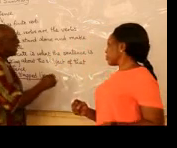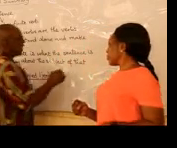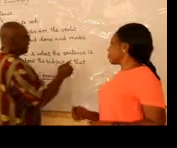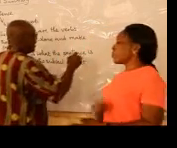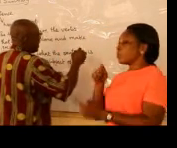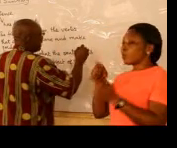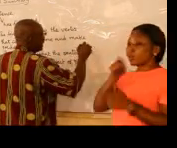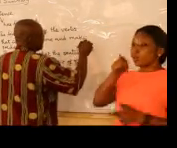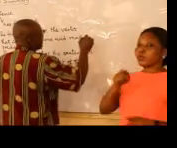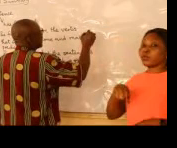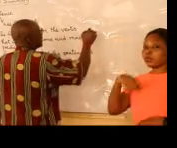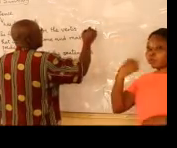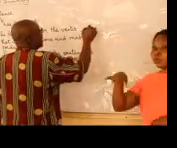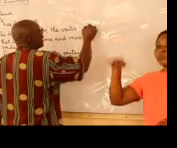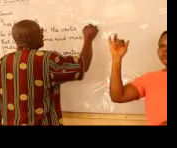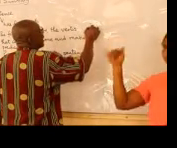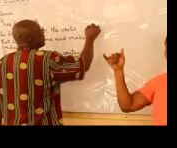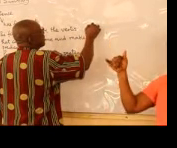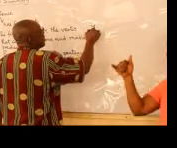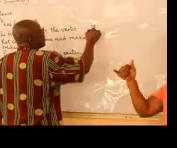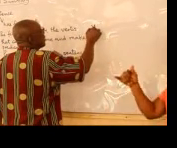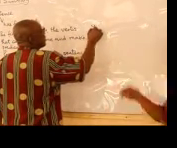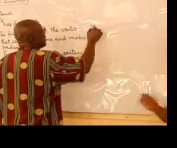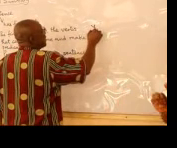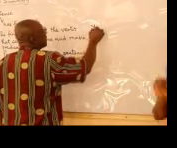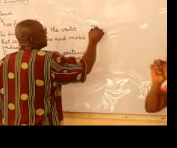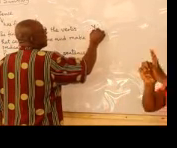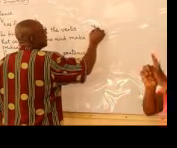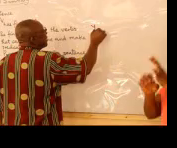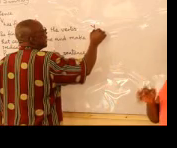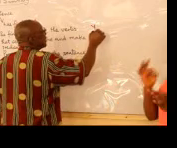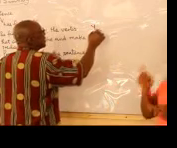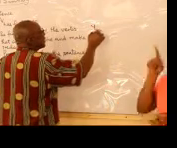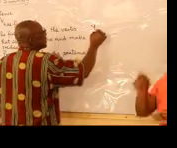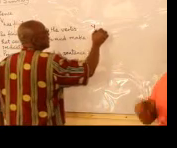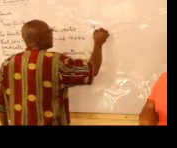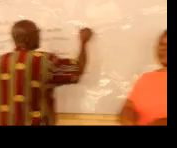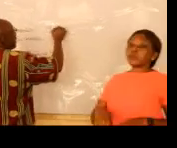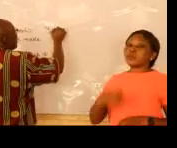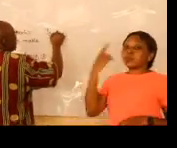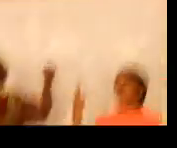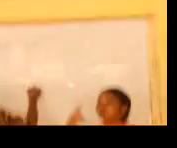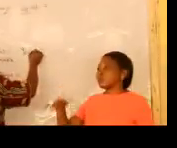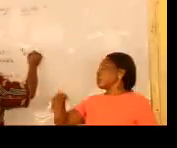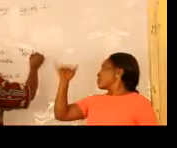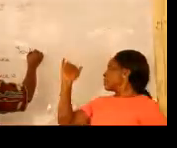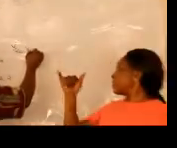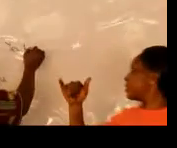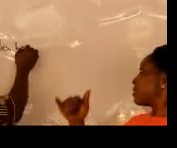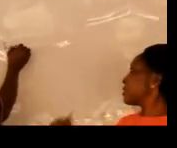When you say yes, assuming you use this, yes, he